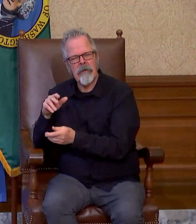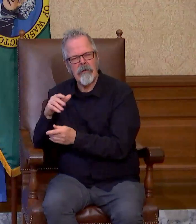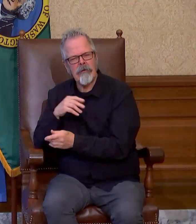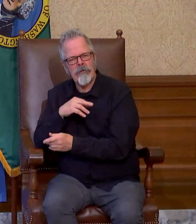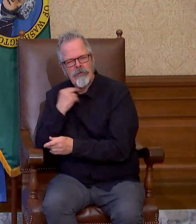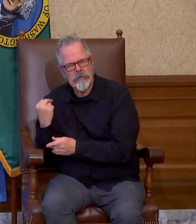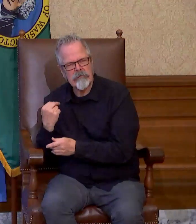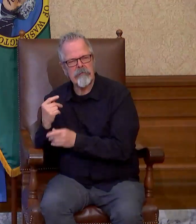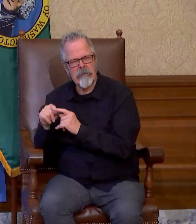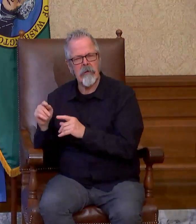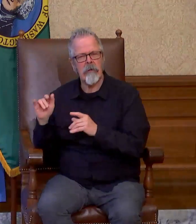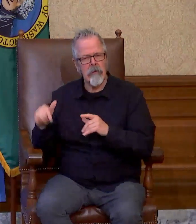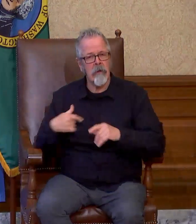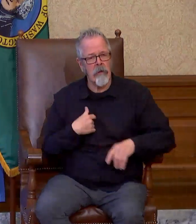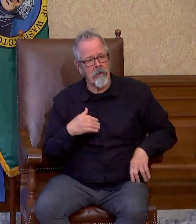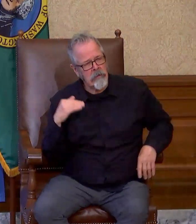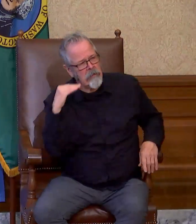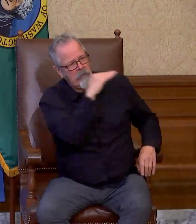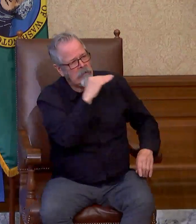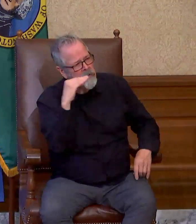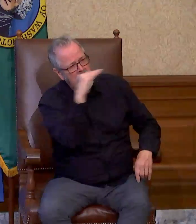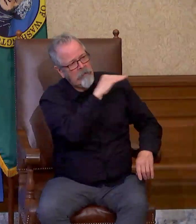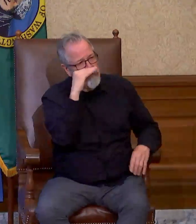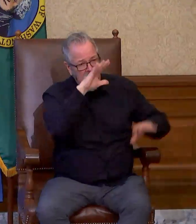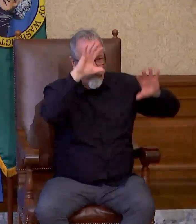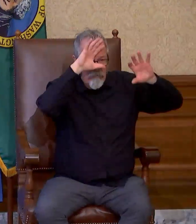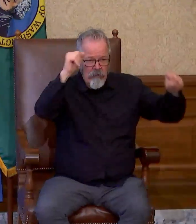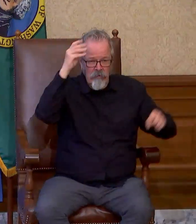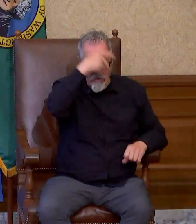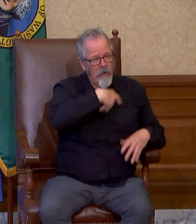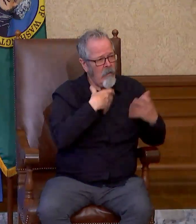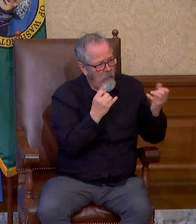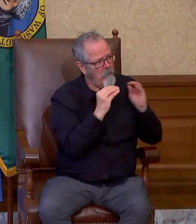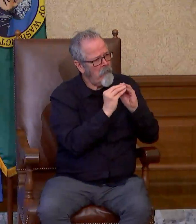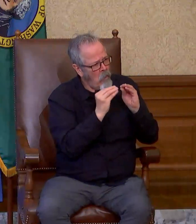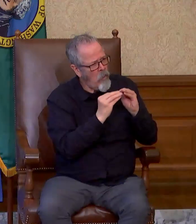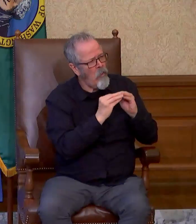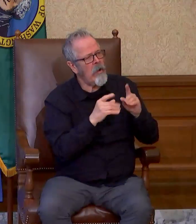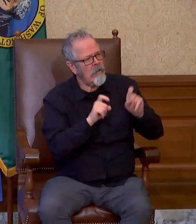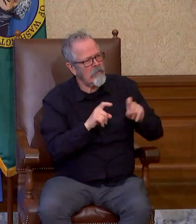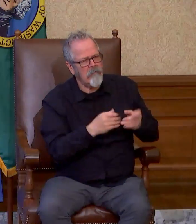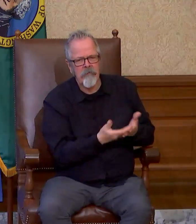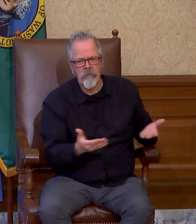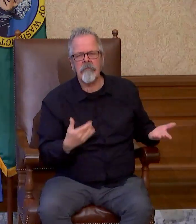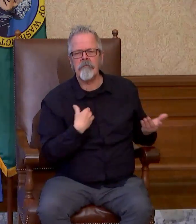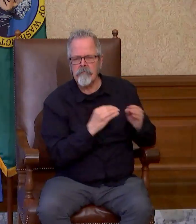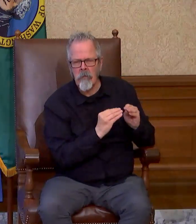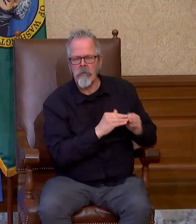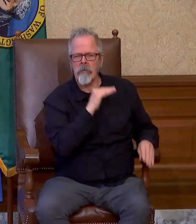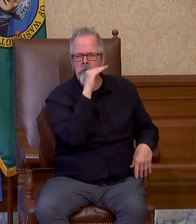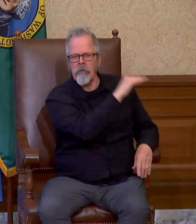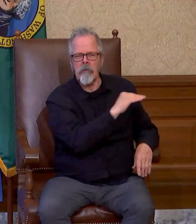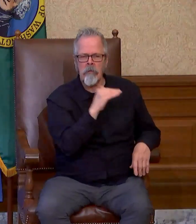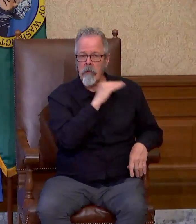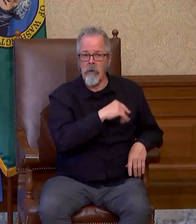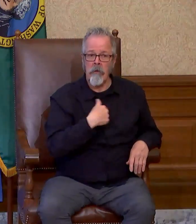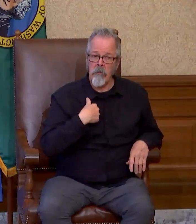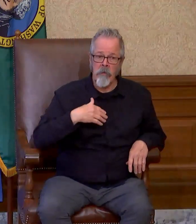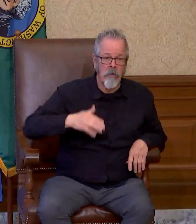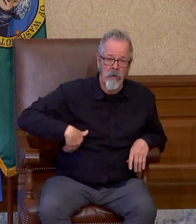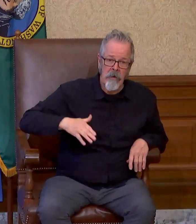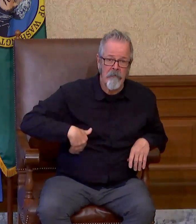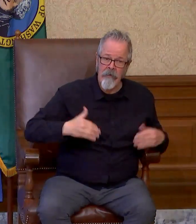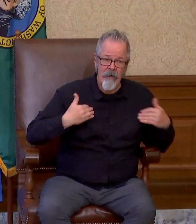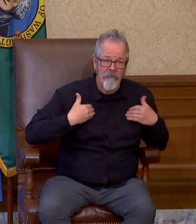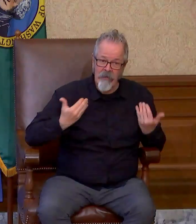that, I don't think it probably is in the cards to open up schools right now.